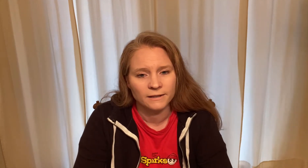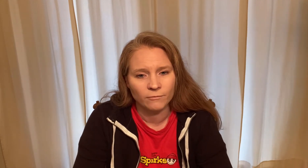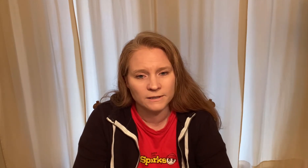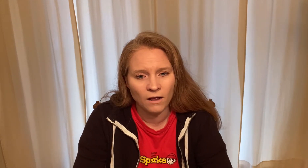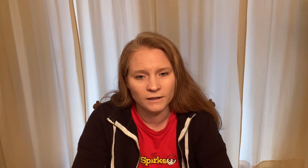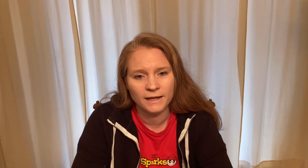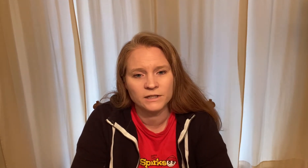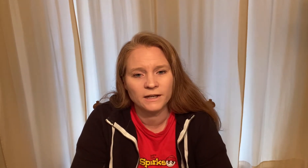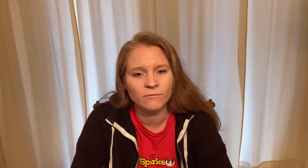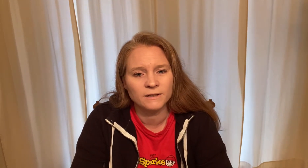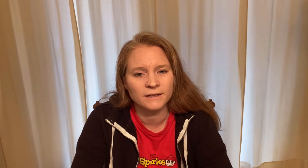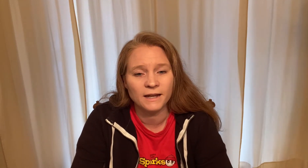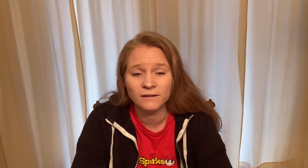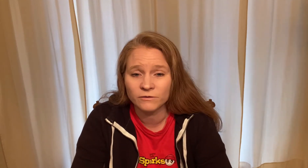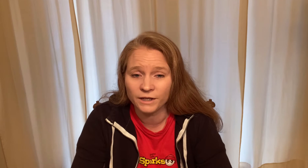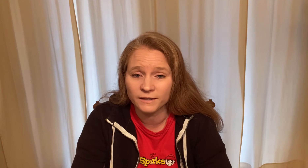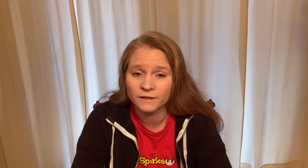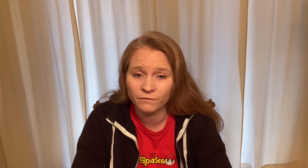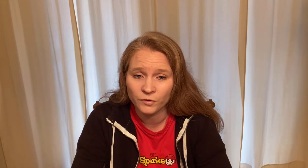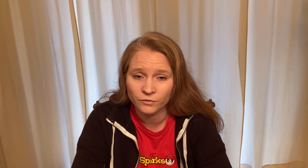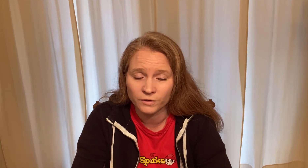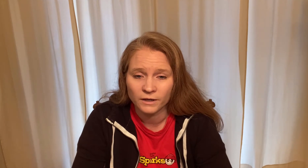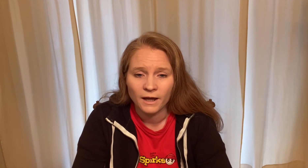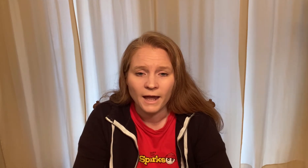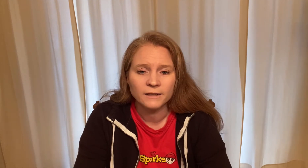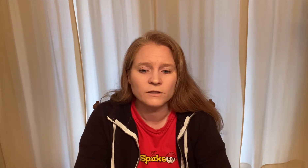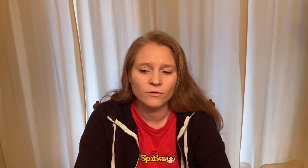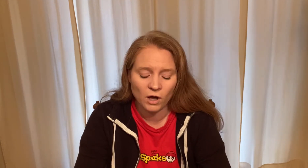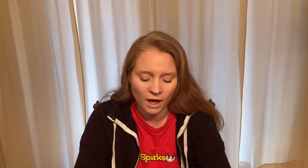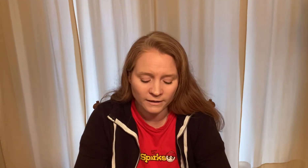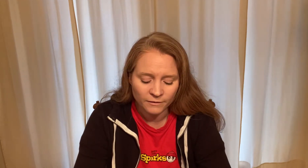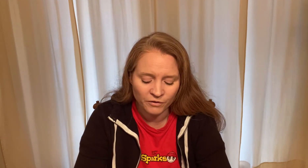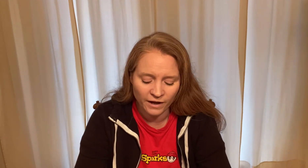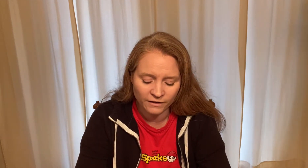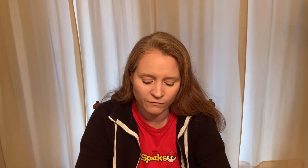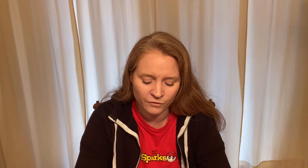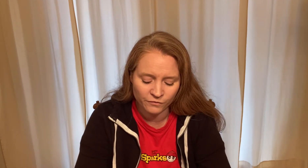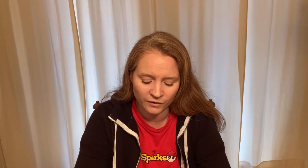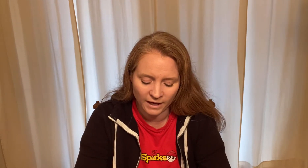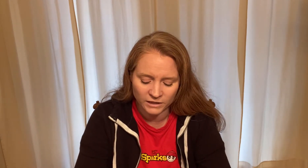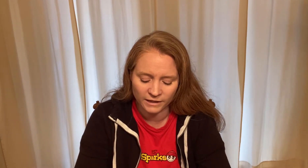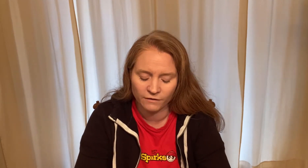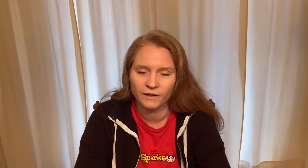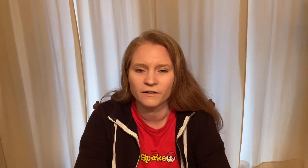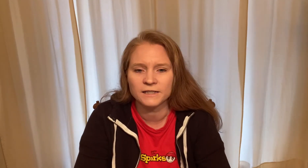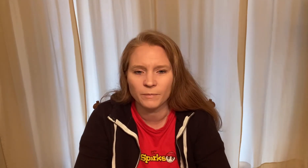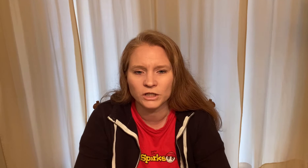wasn't all Elijah needed, was it? He also needed some food. And so God provided food for Elijah in a very special